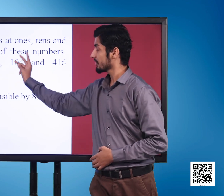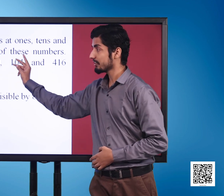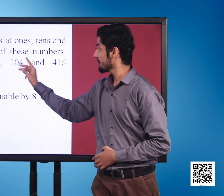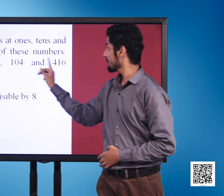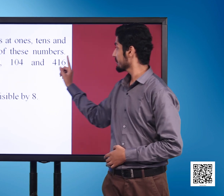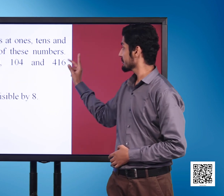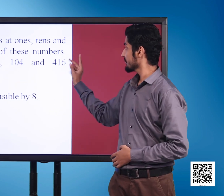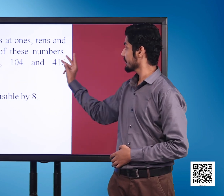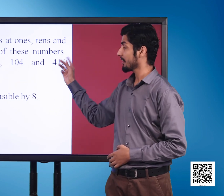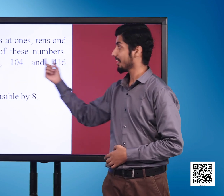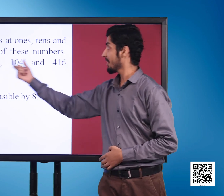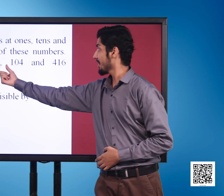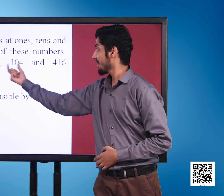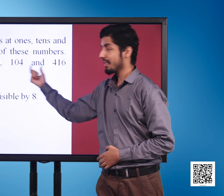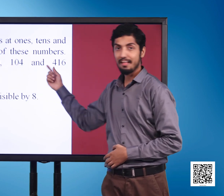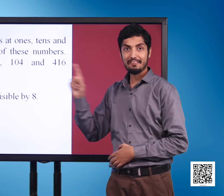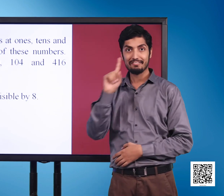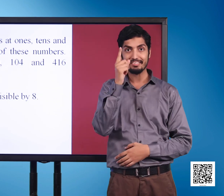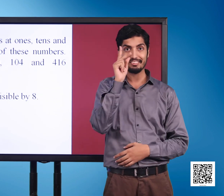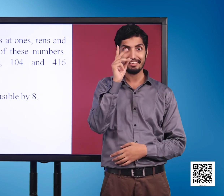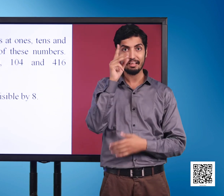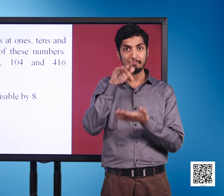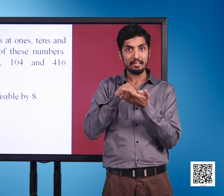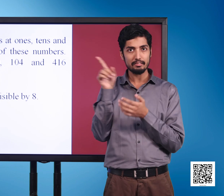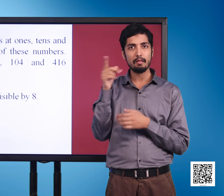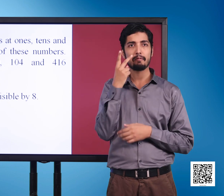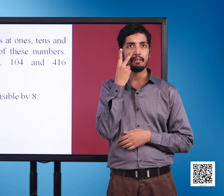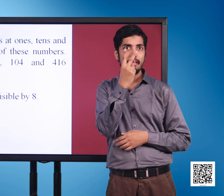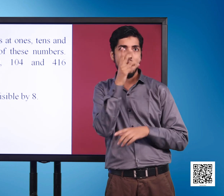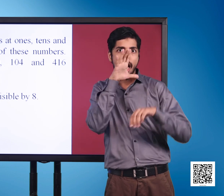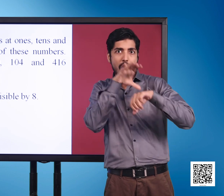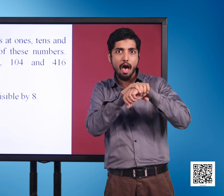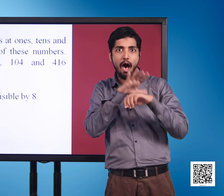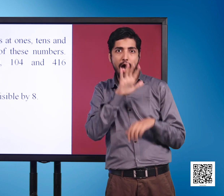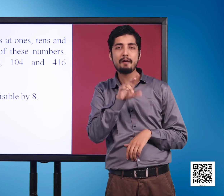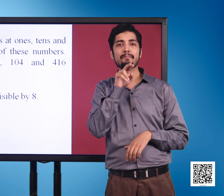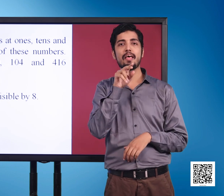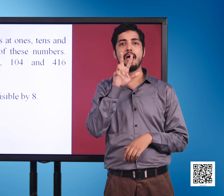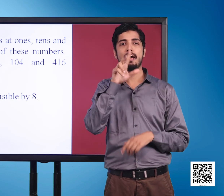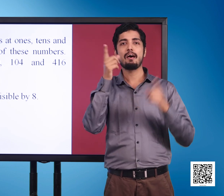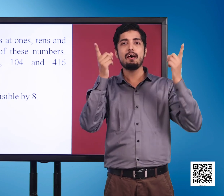104 and 416 respectively. These two are divisible by 8.